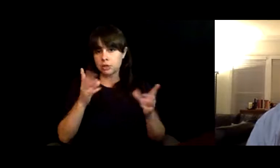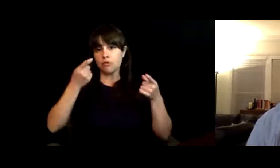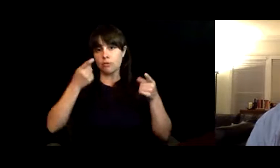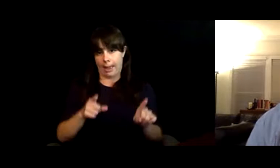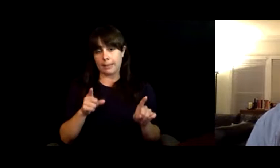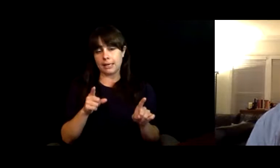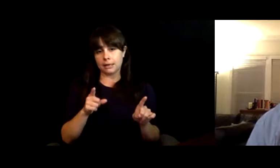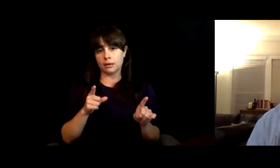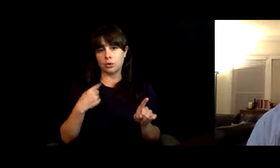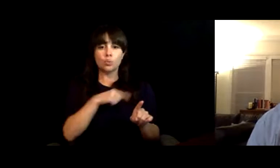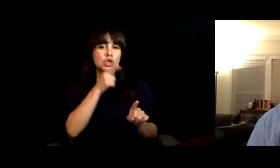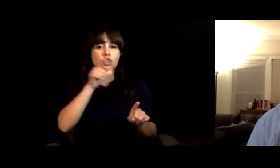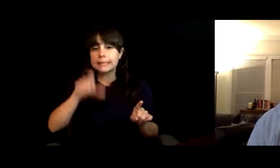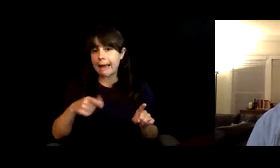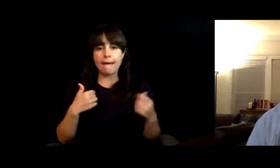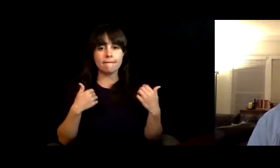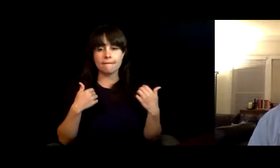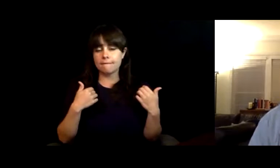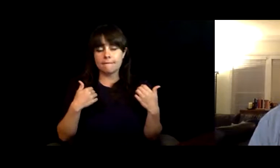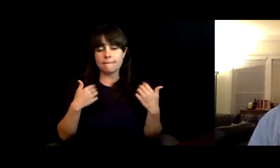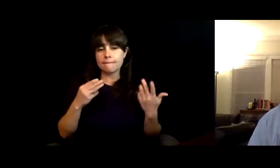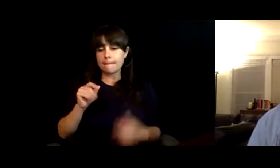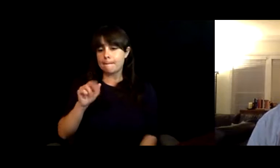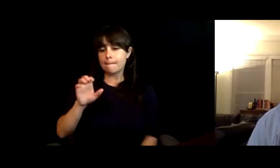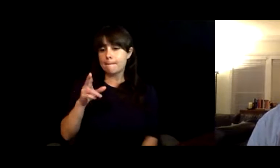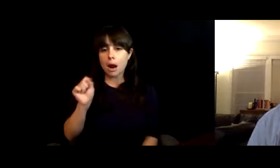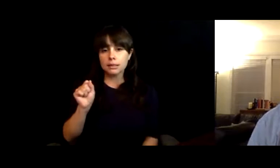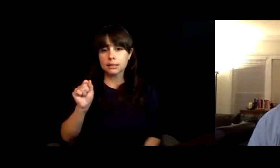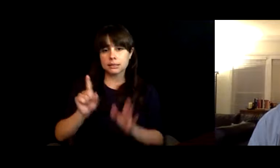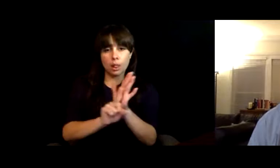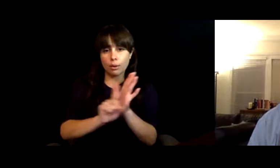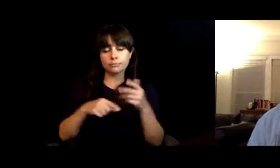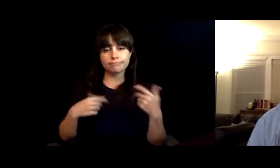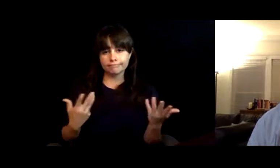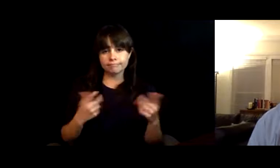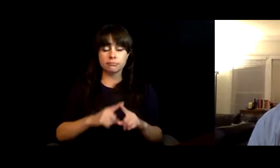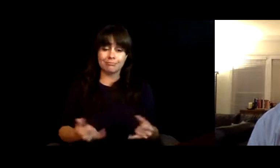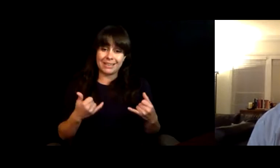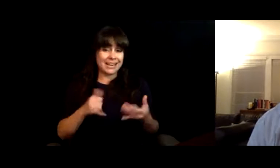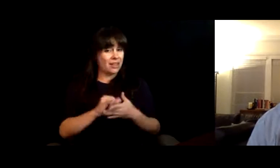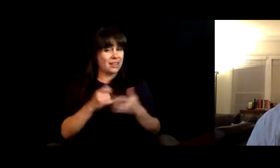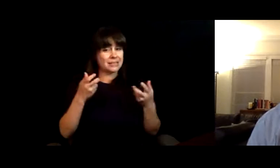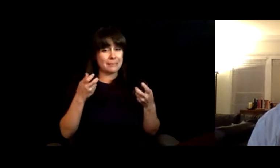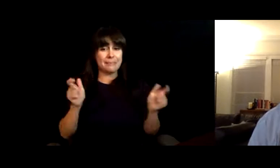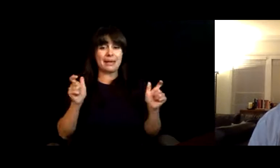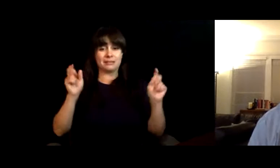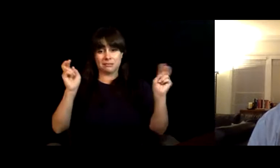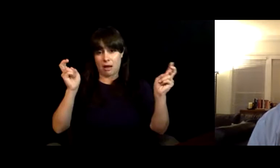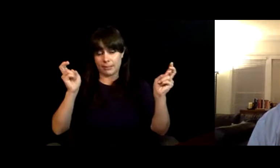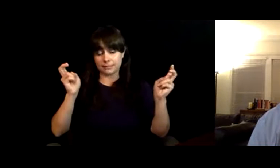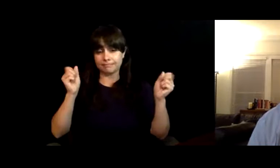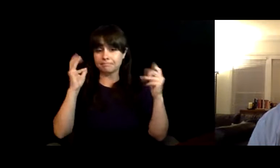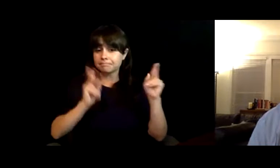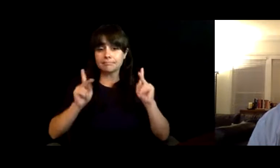need a Marcus alert. So this is a big subject right now of a lot of people working together,